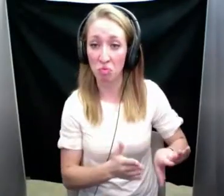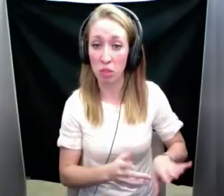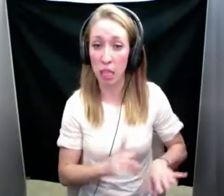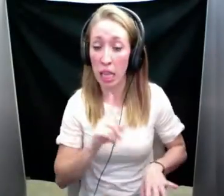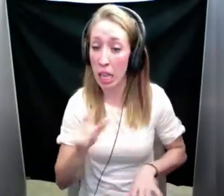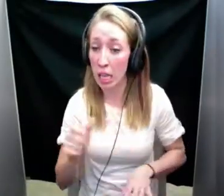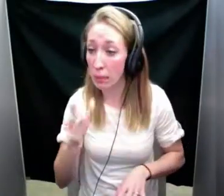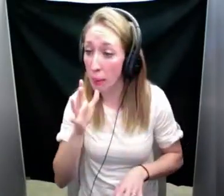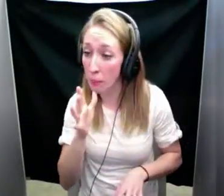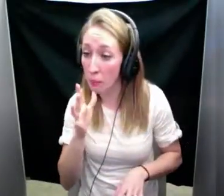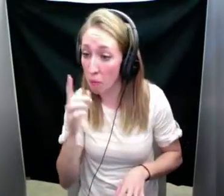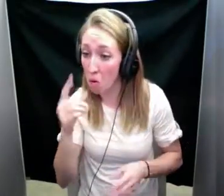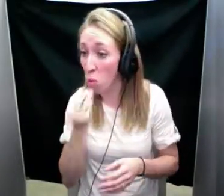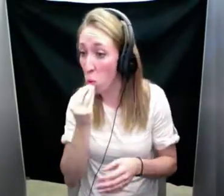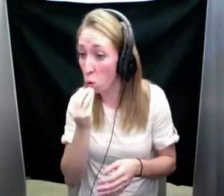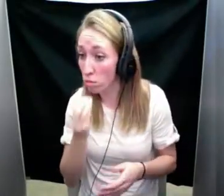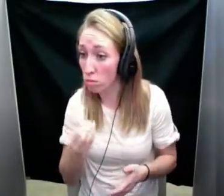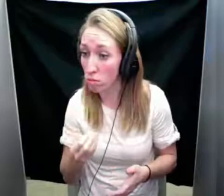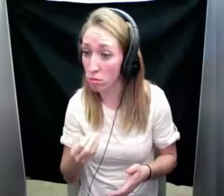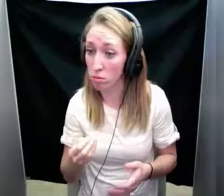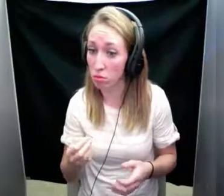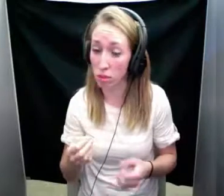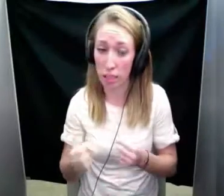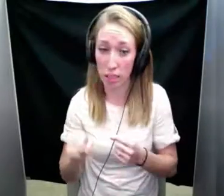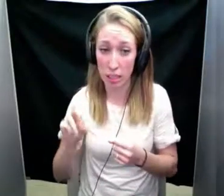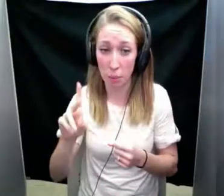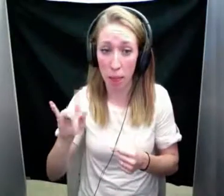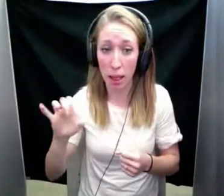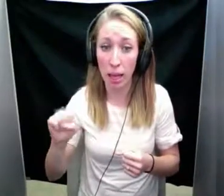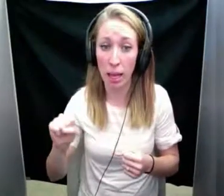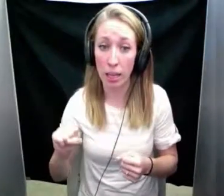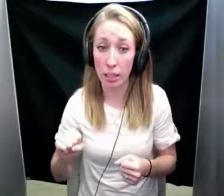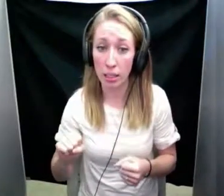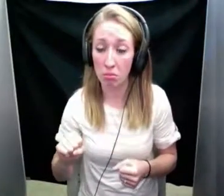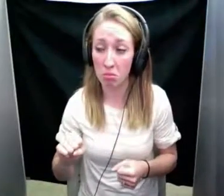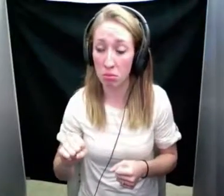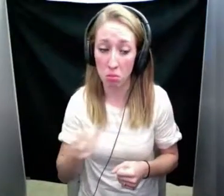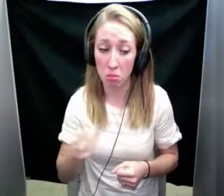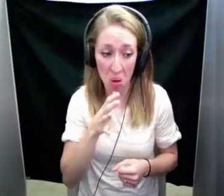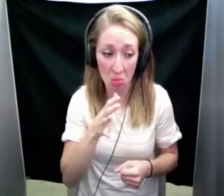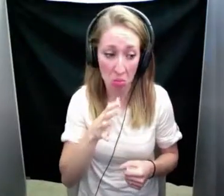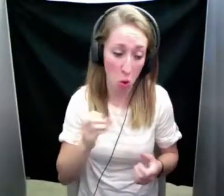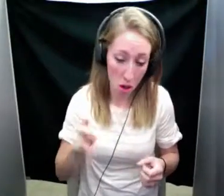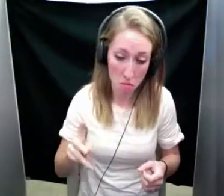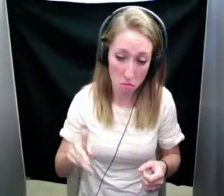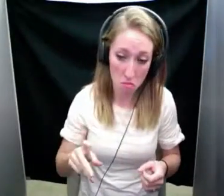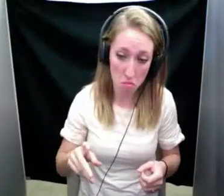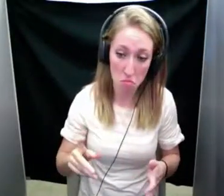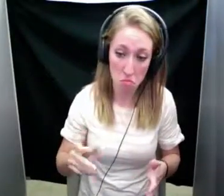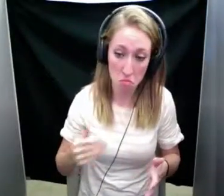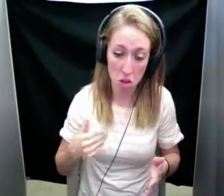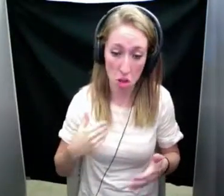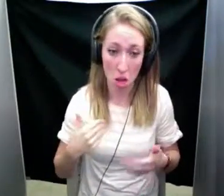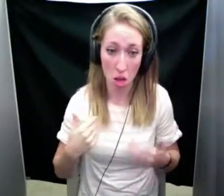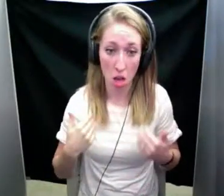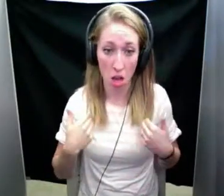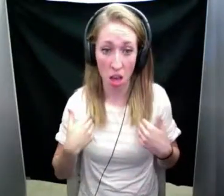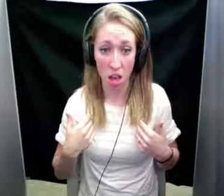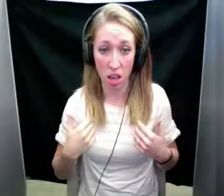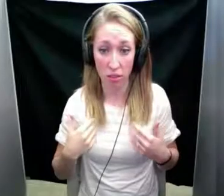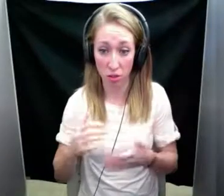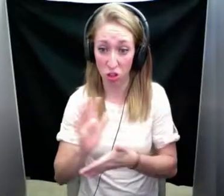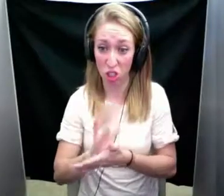food, some provisions. Well, she had not much, but she had some big, juicy white cheese curds that she gave him, and these he put in his